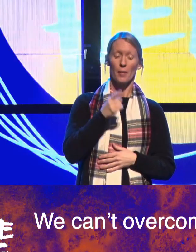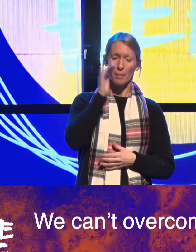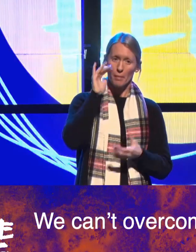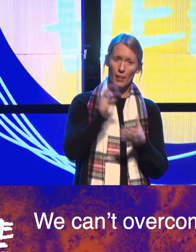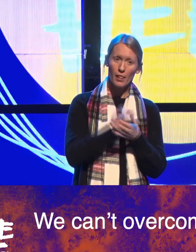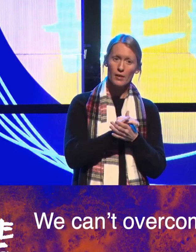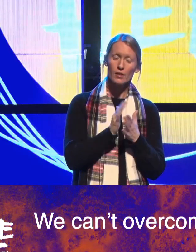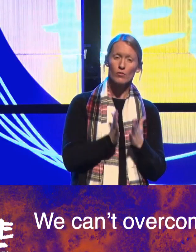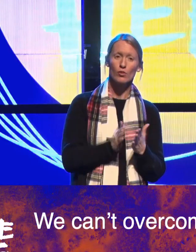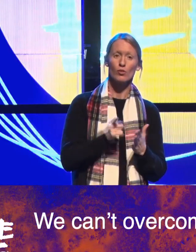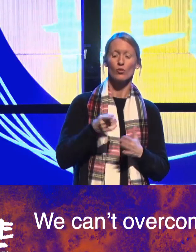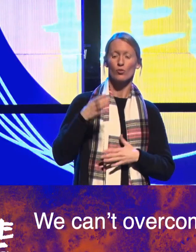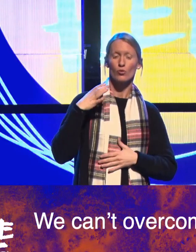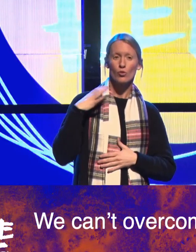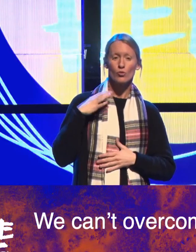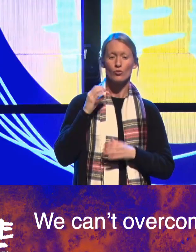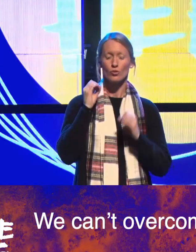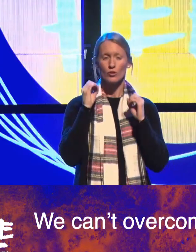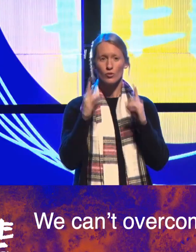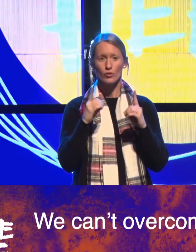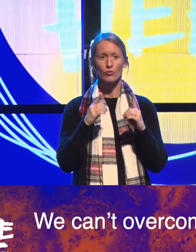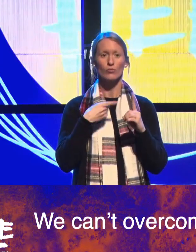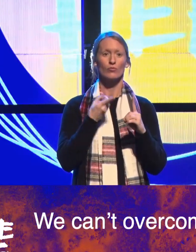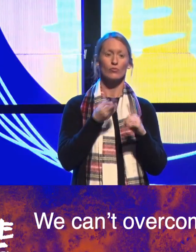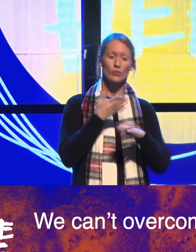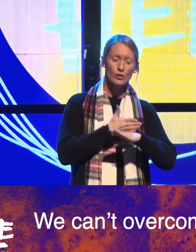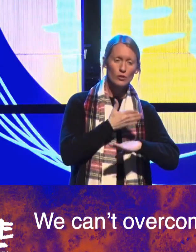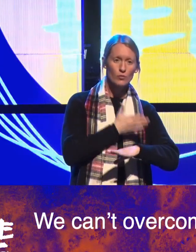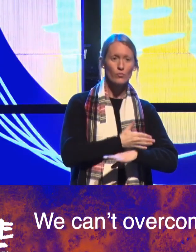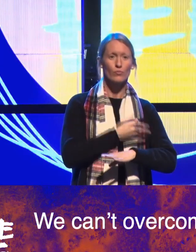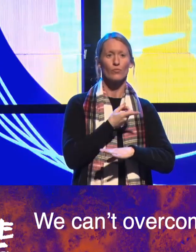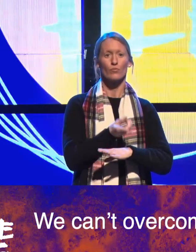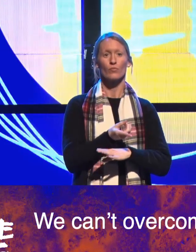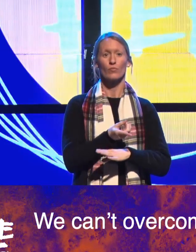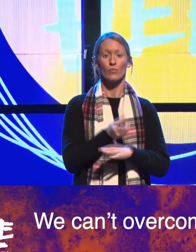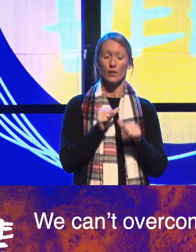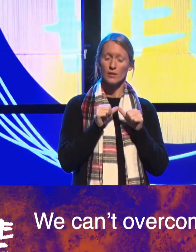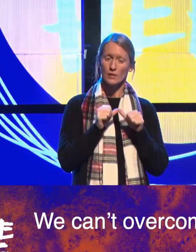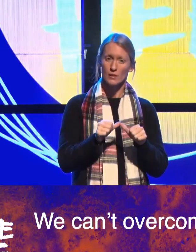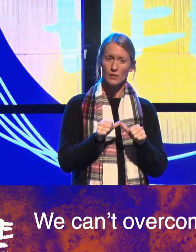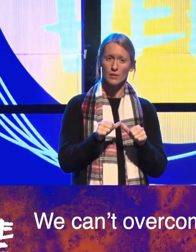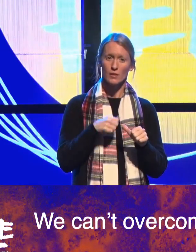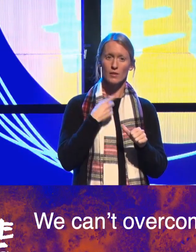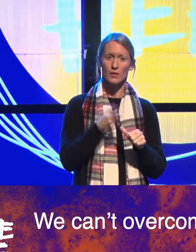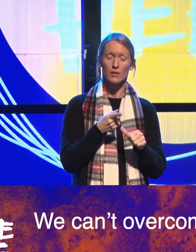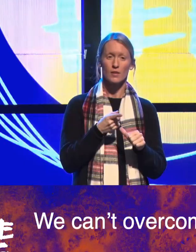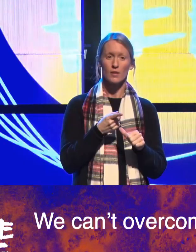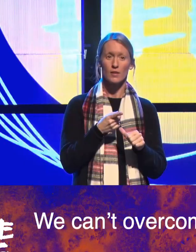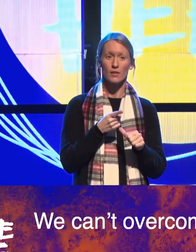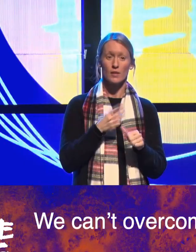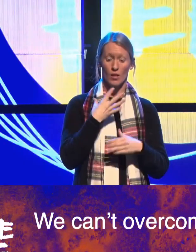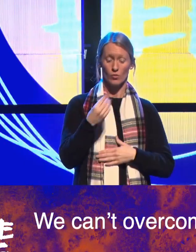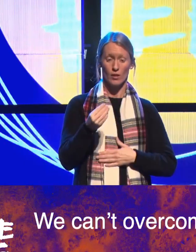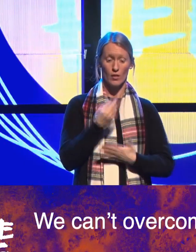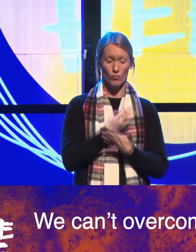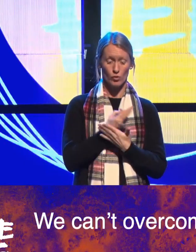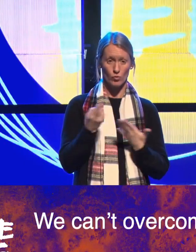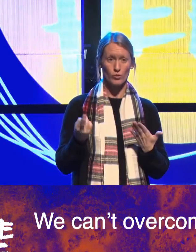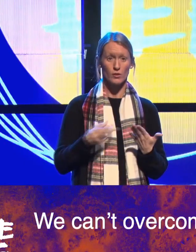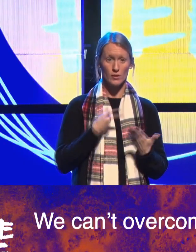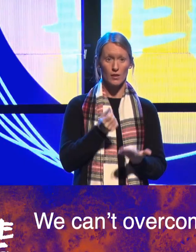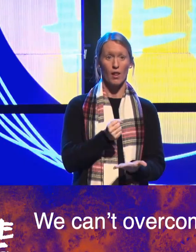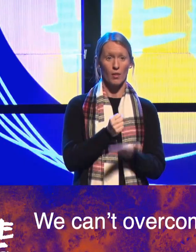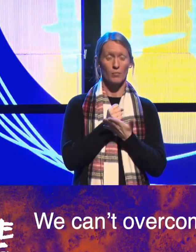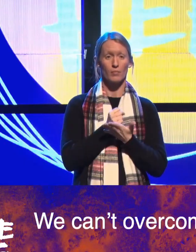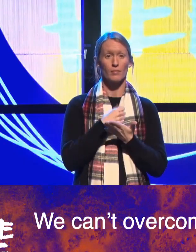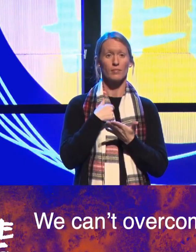education and continual growth, and you need to be with people and gain wisdom from outside sources. So don't try and tie up the strong man alone if you really